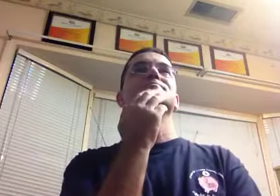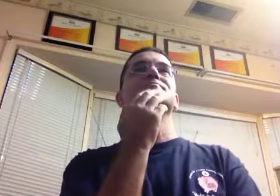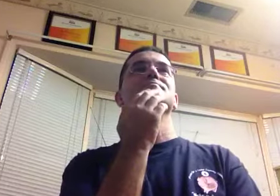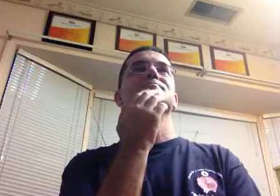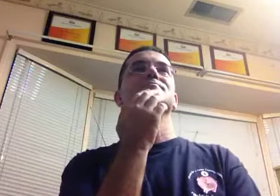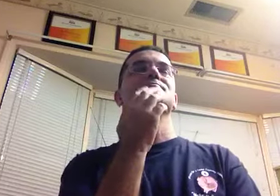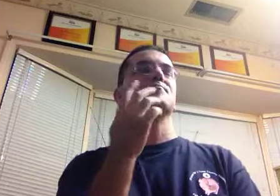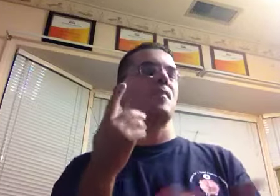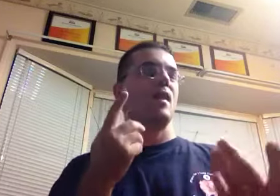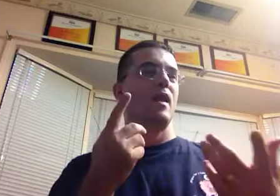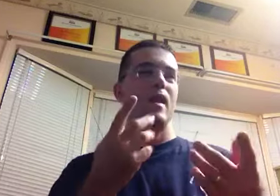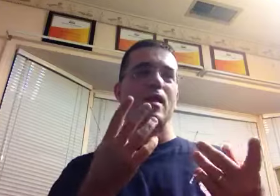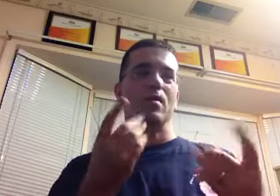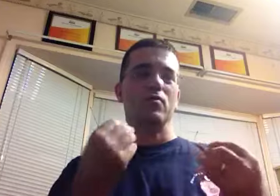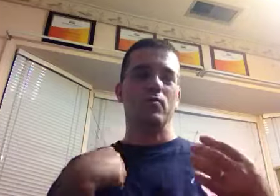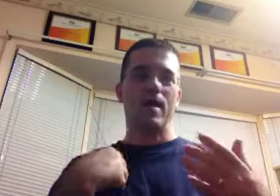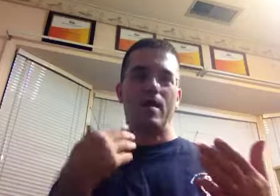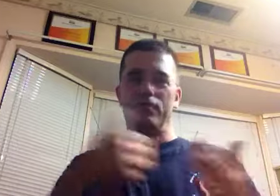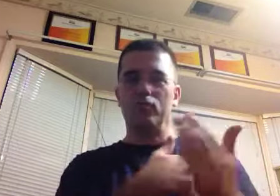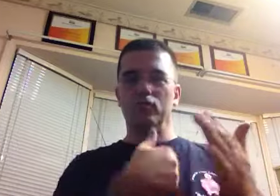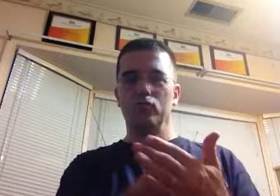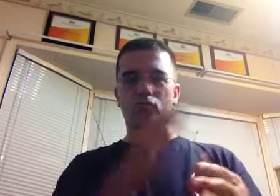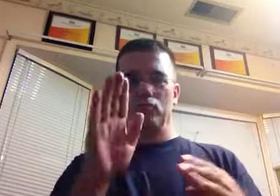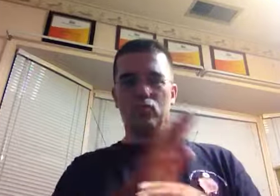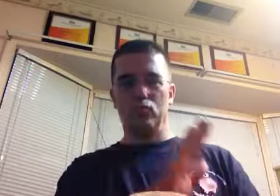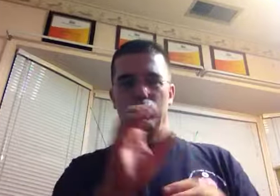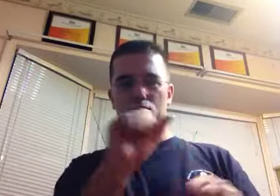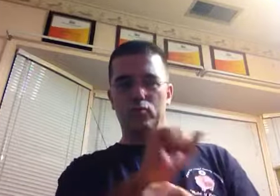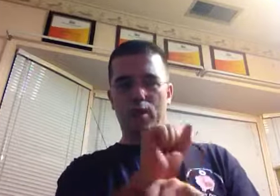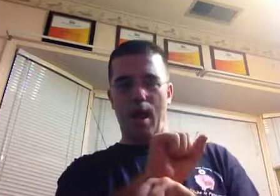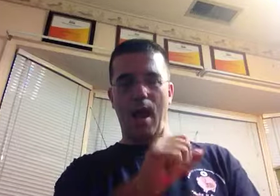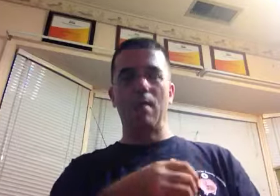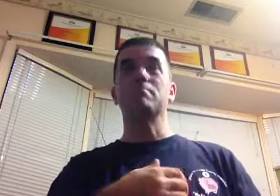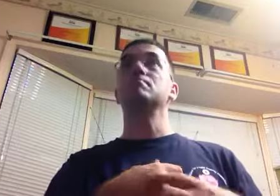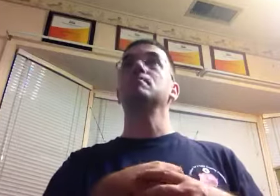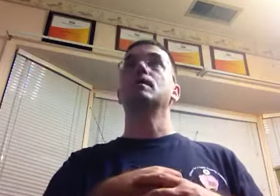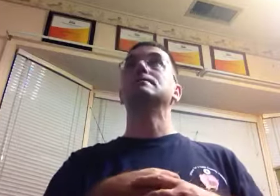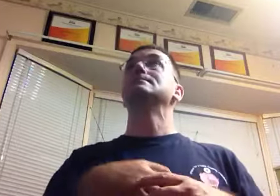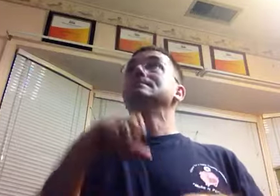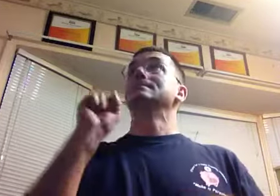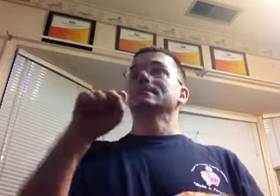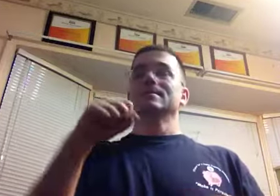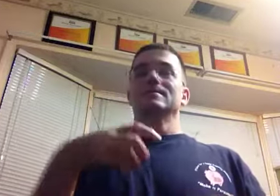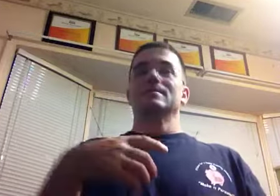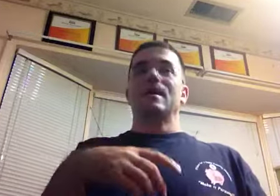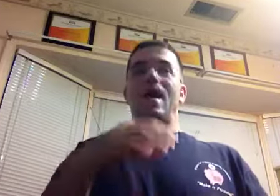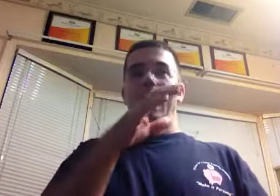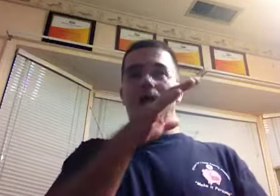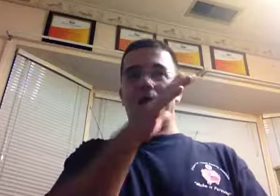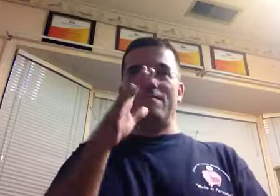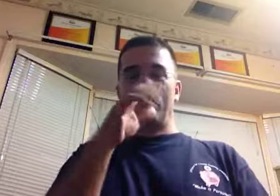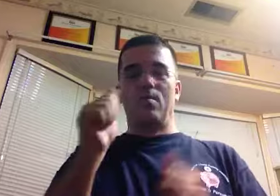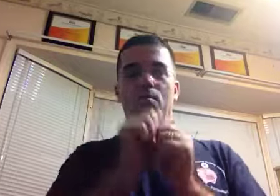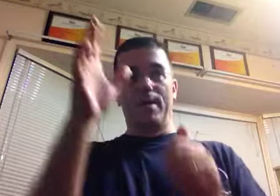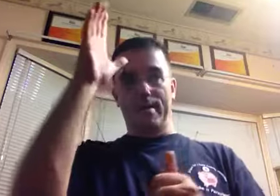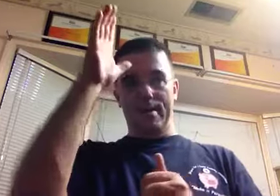And what do you have your new job yet after graduating? Yeah, I farm with my dad. I make about, give